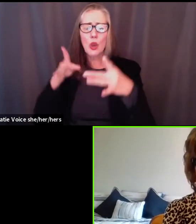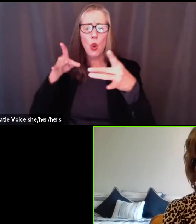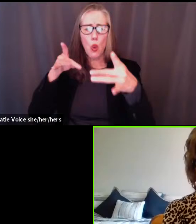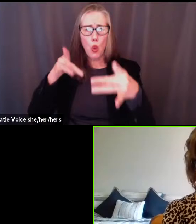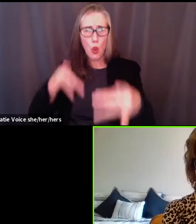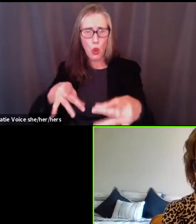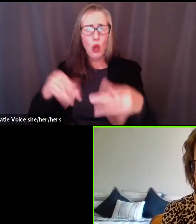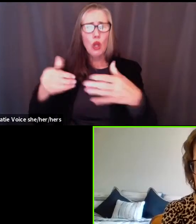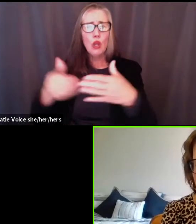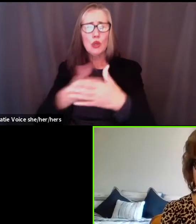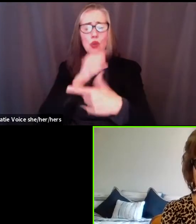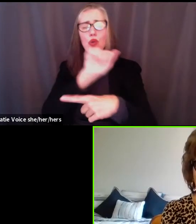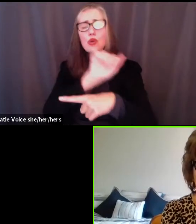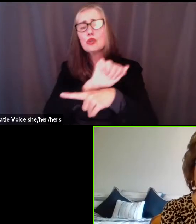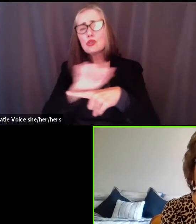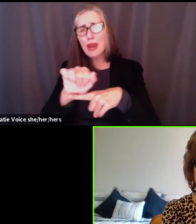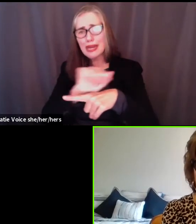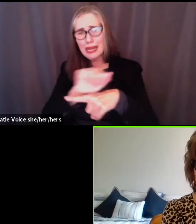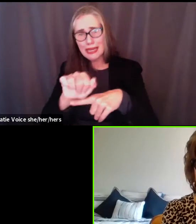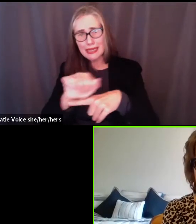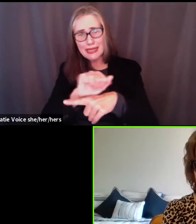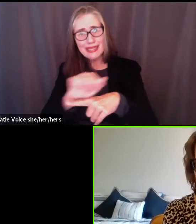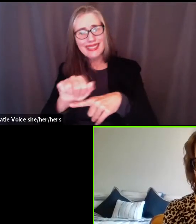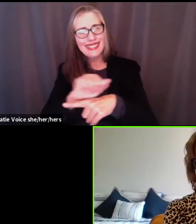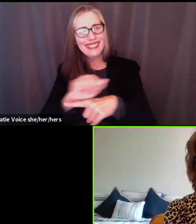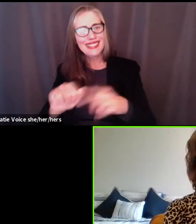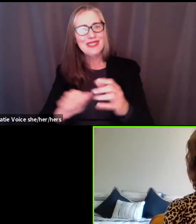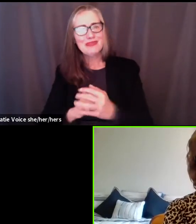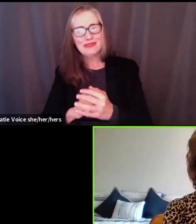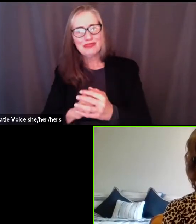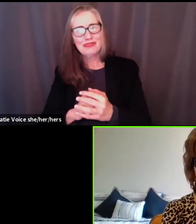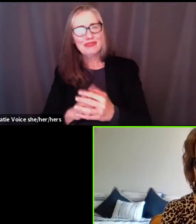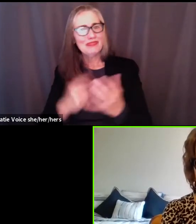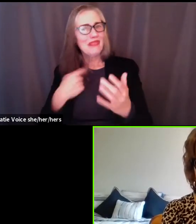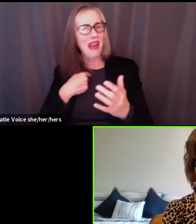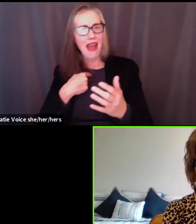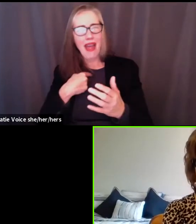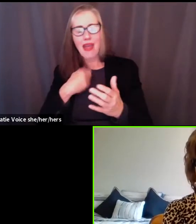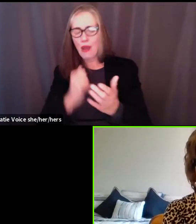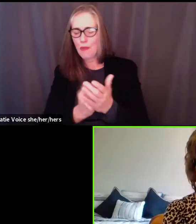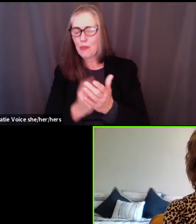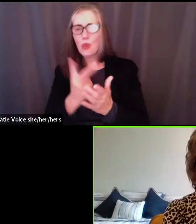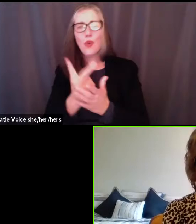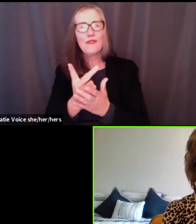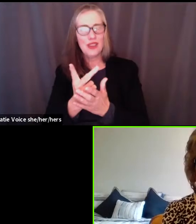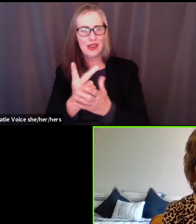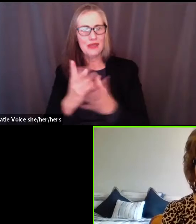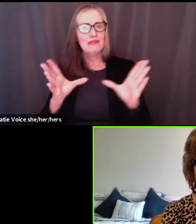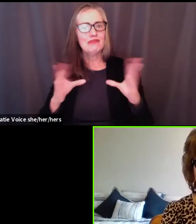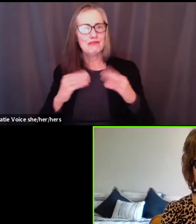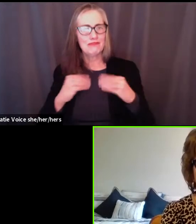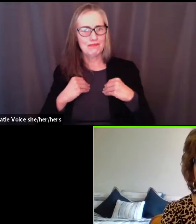new trainings and so forth. So that's all I need to say. I approve of it. Thank you.